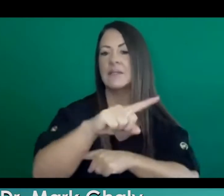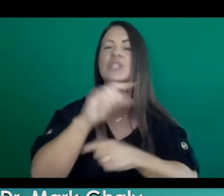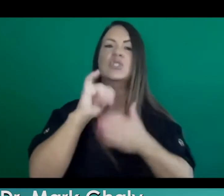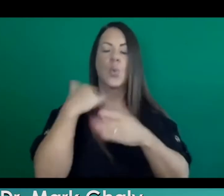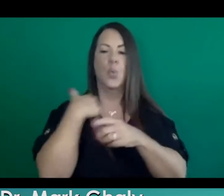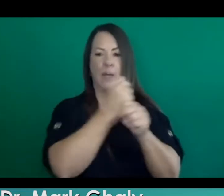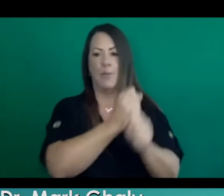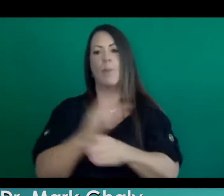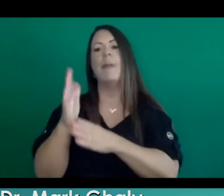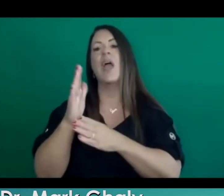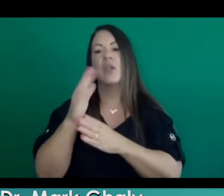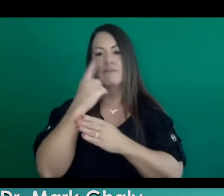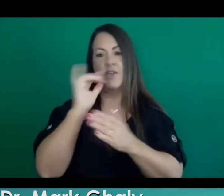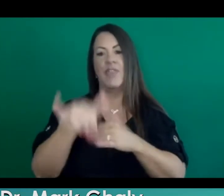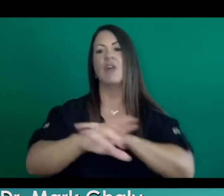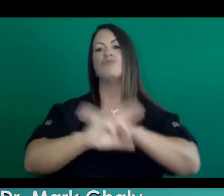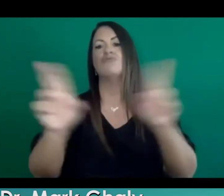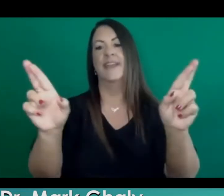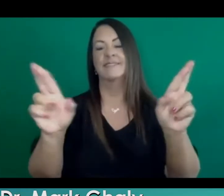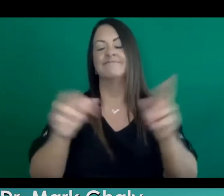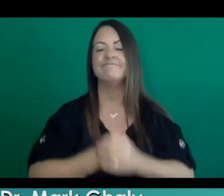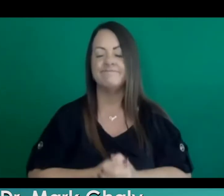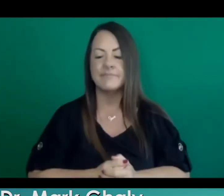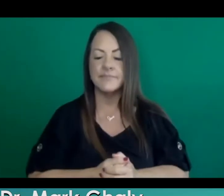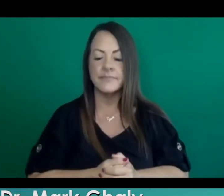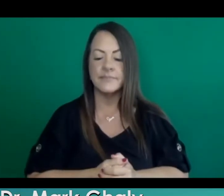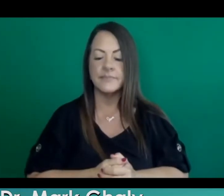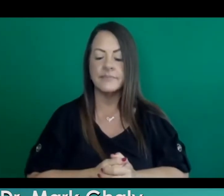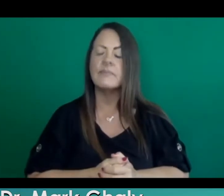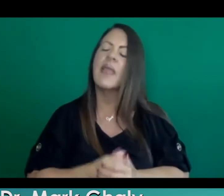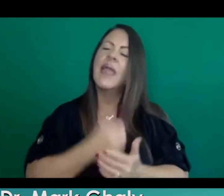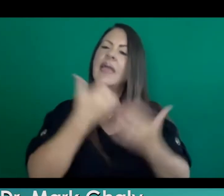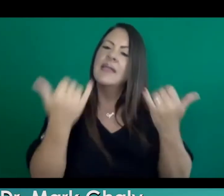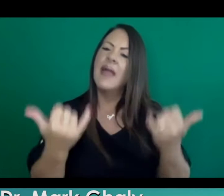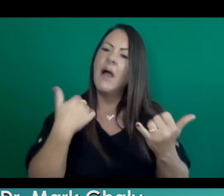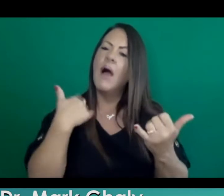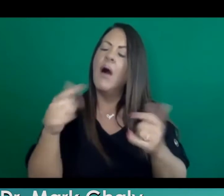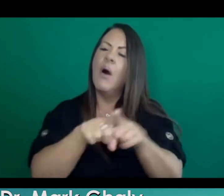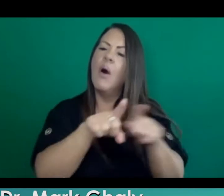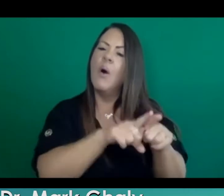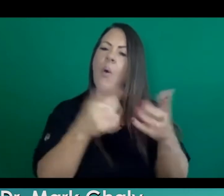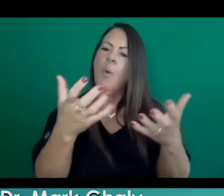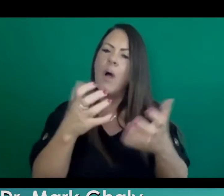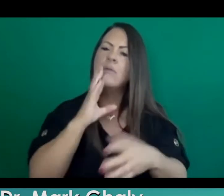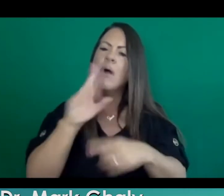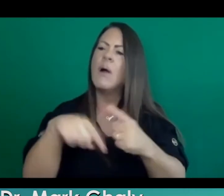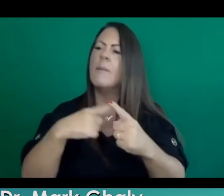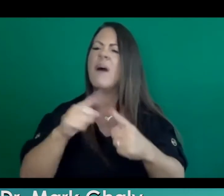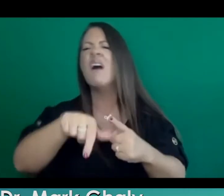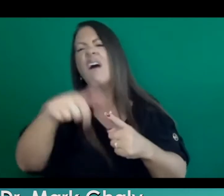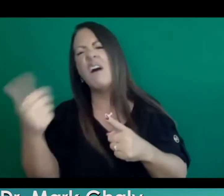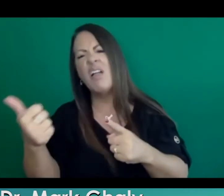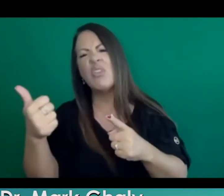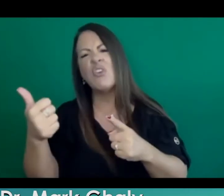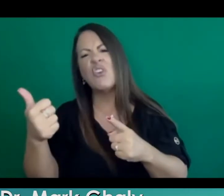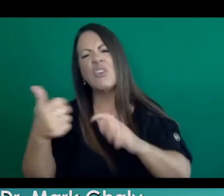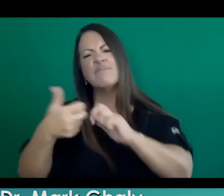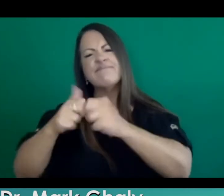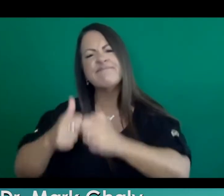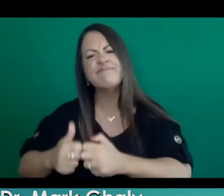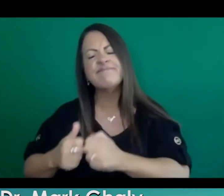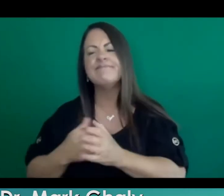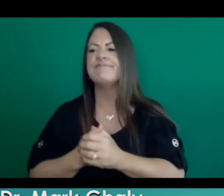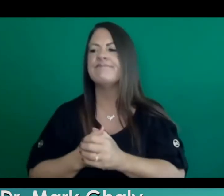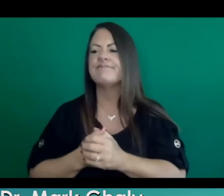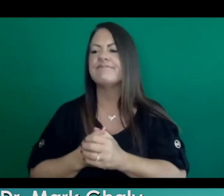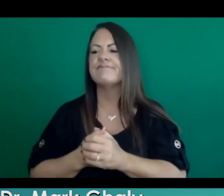we're prepared. I wanted to spend a few more minutes talking about a couple of other issues that